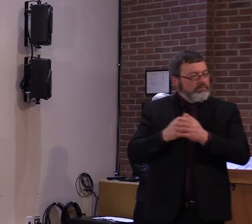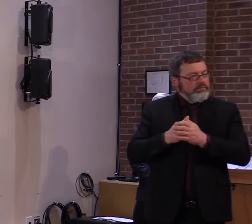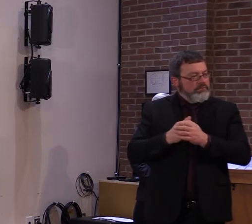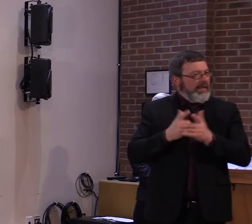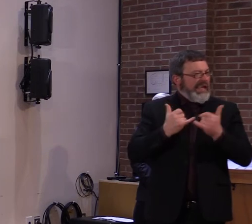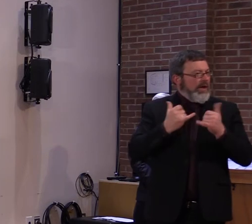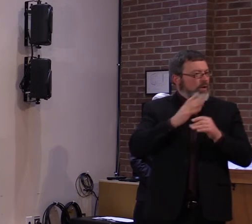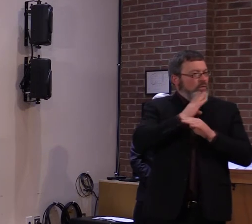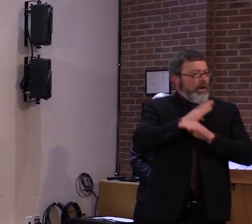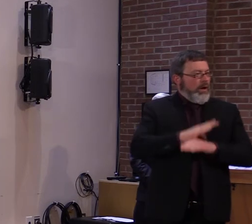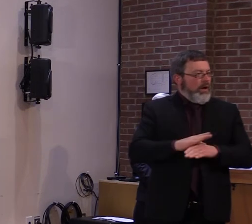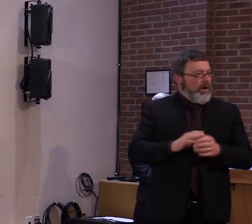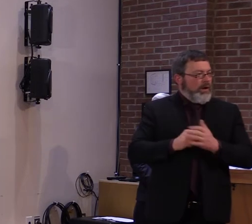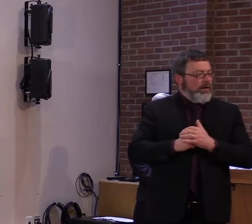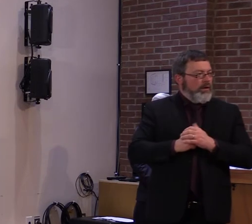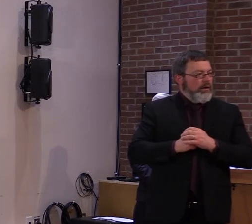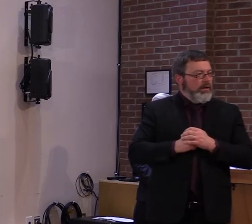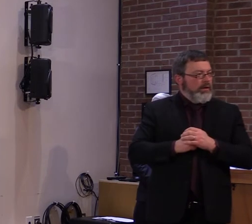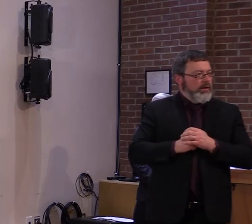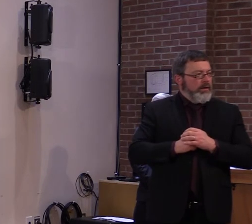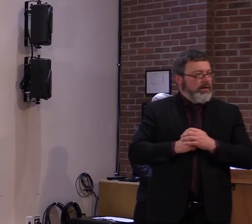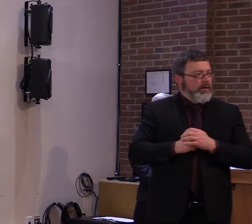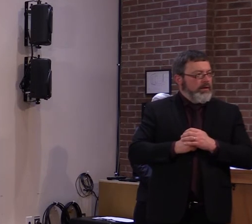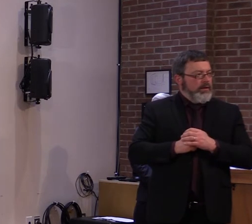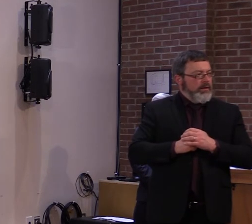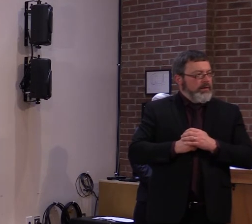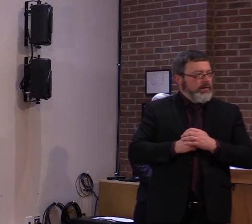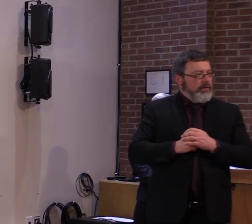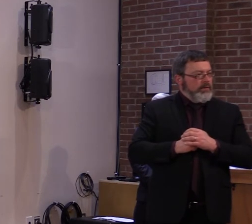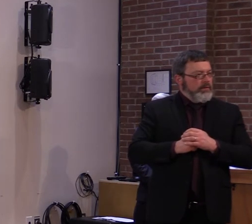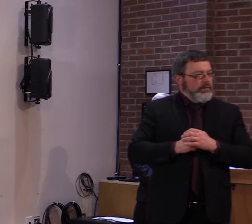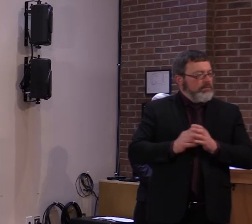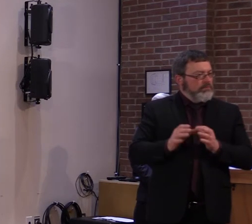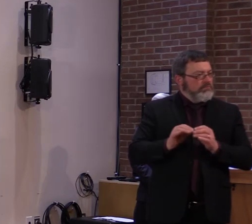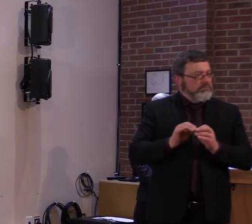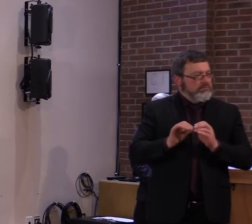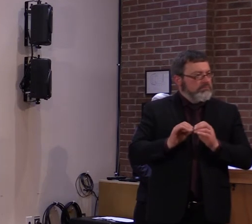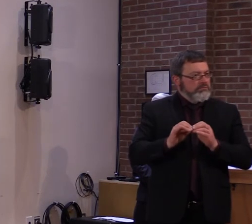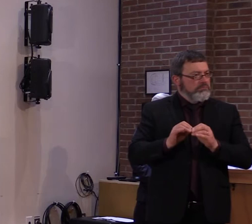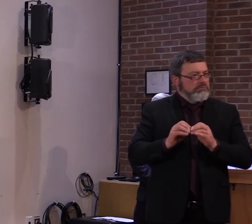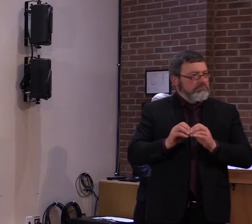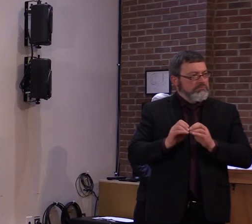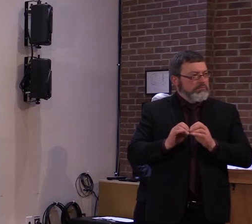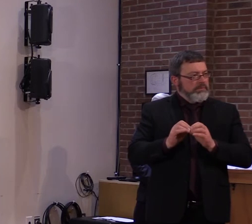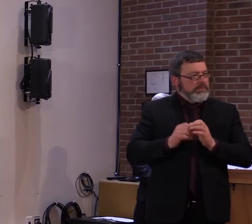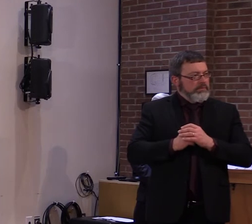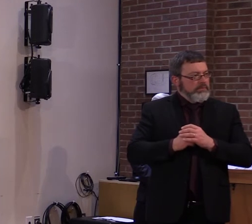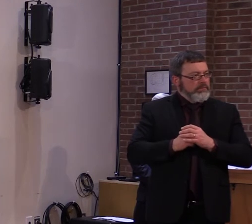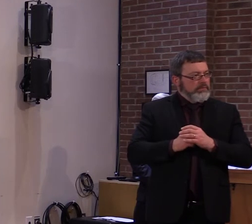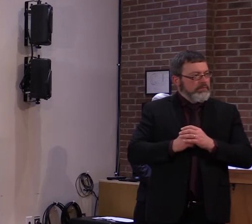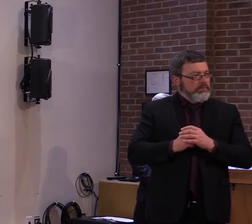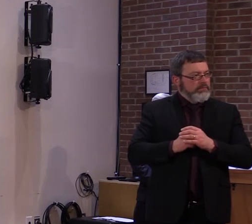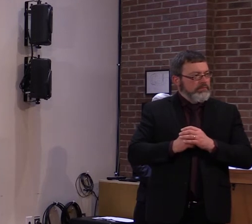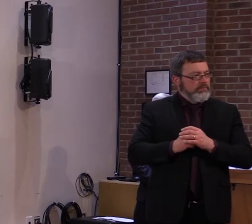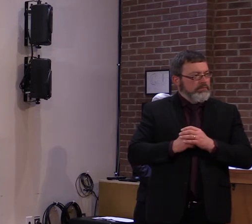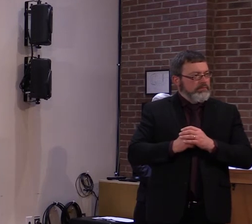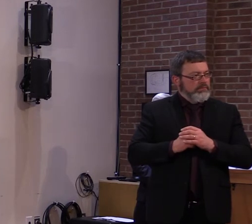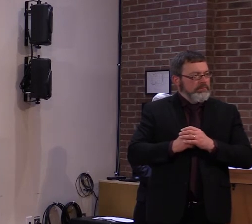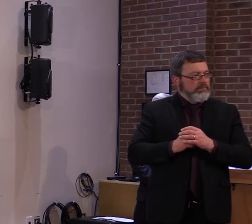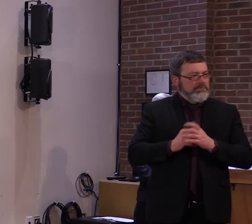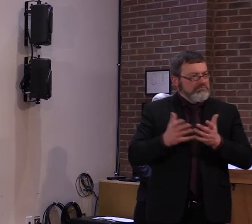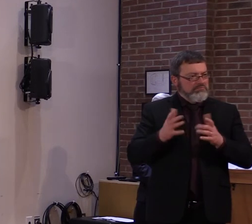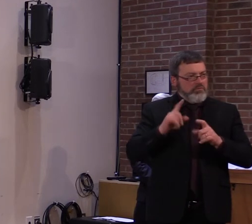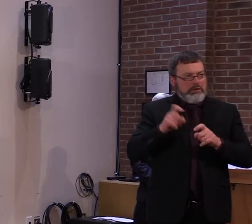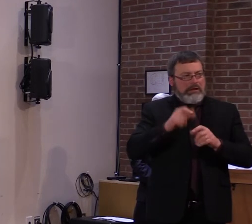Hey, are Vermont hospitals prepared for a sudden surge of patients? Do they have space and staff and the equipment for a surge? And what's going to